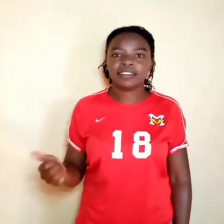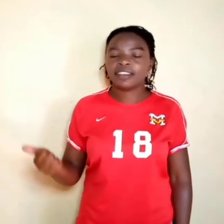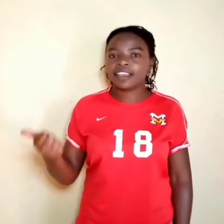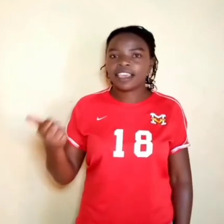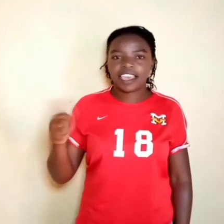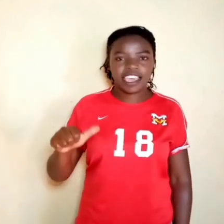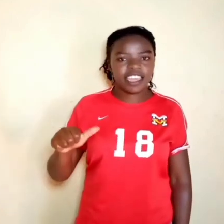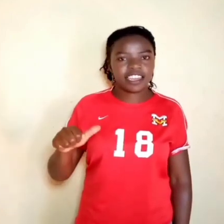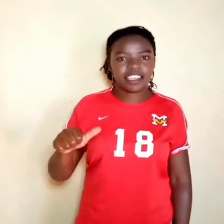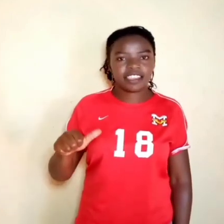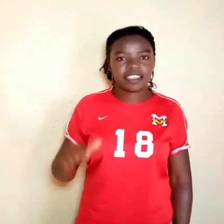any,